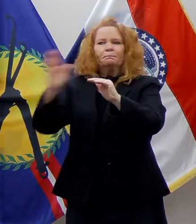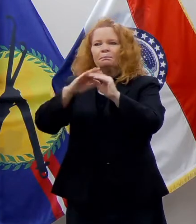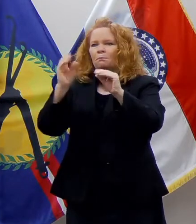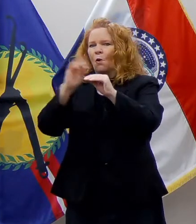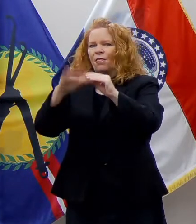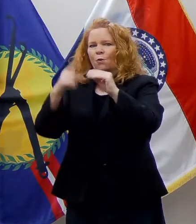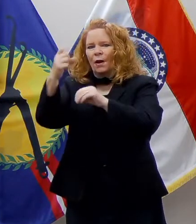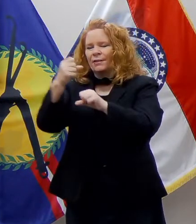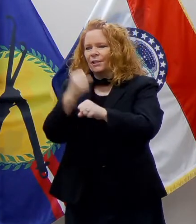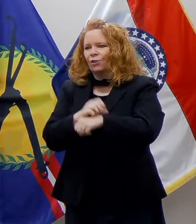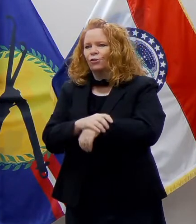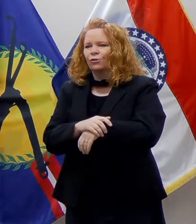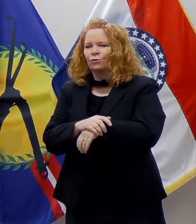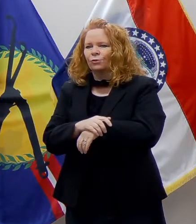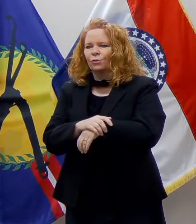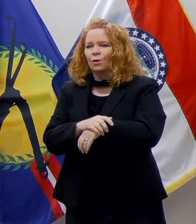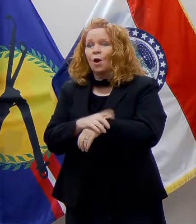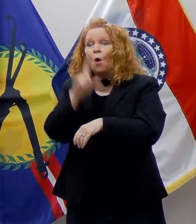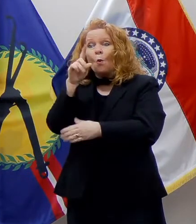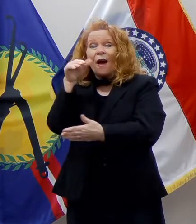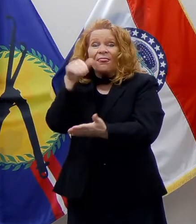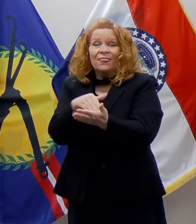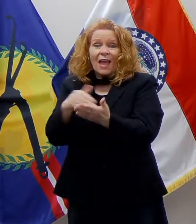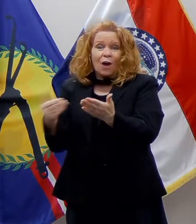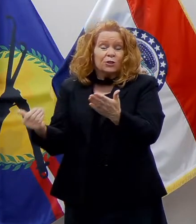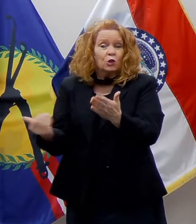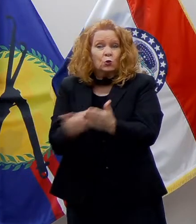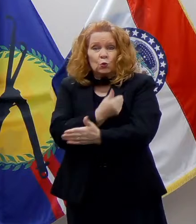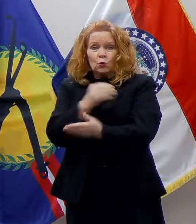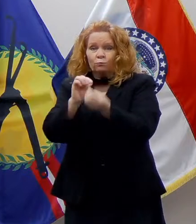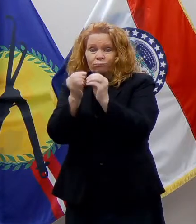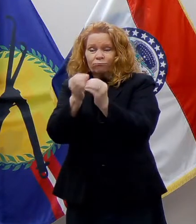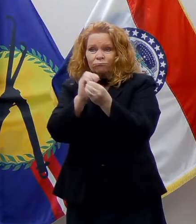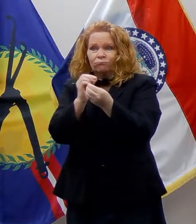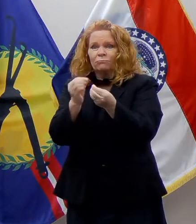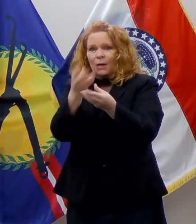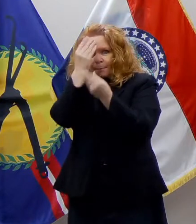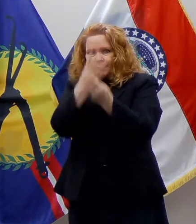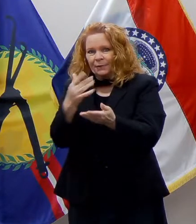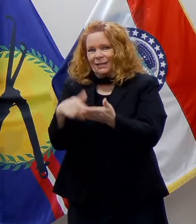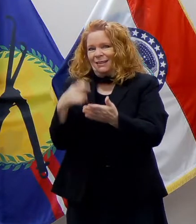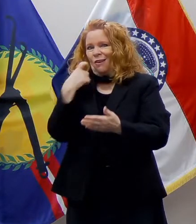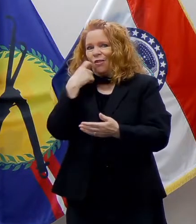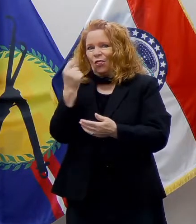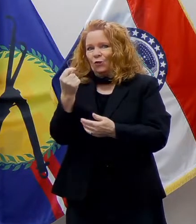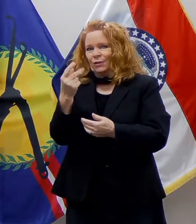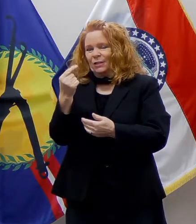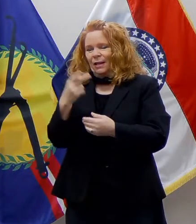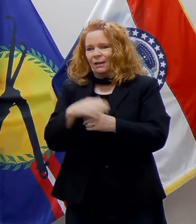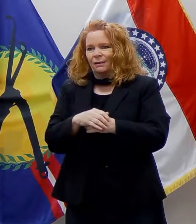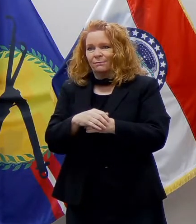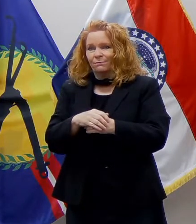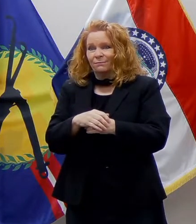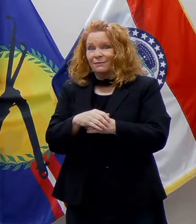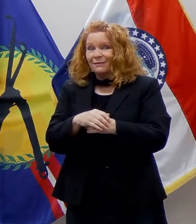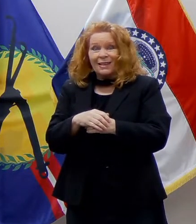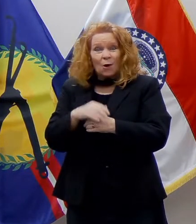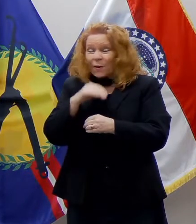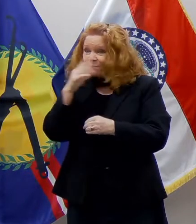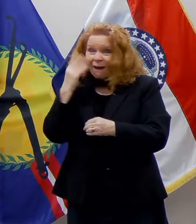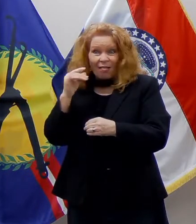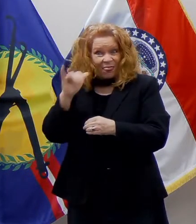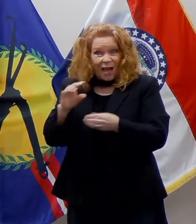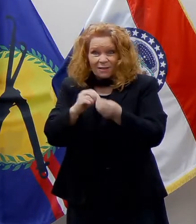with more than 1,000 new cases reported on Thursday. Not since November of 2020 have we seen